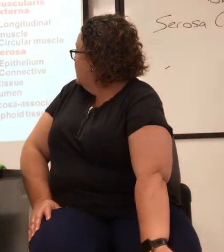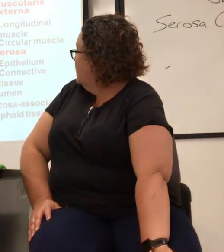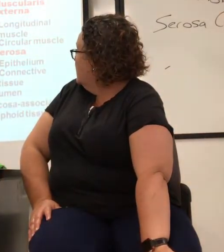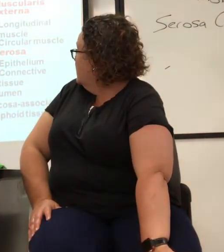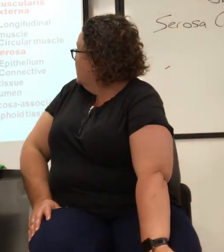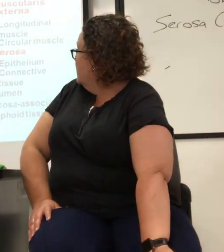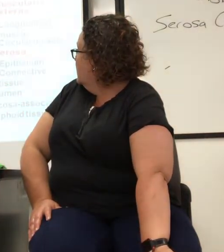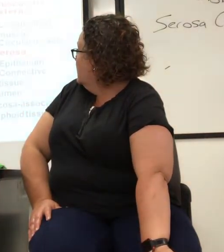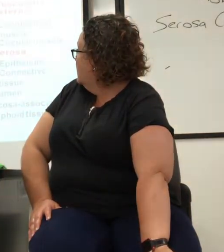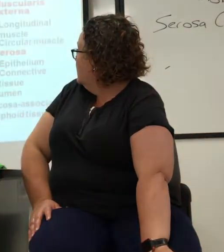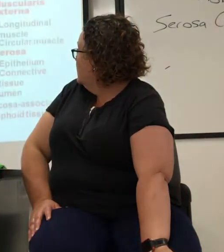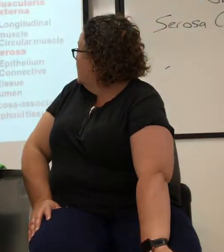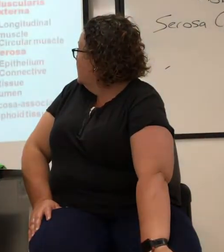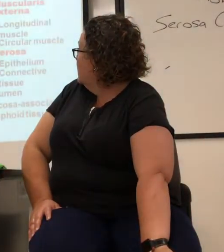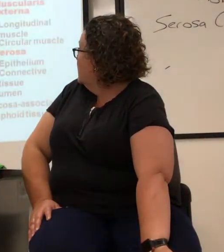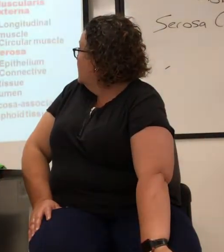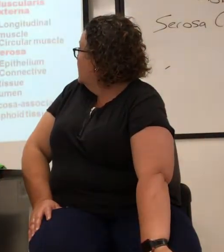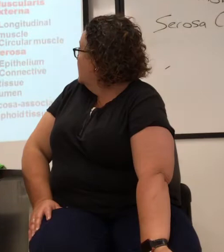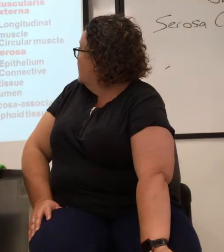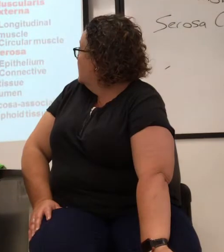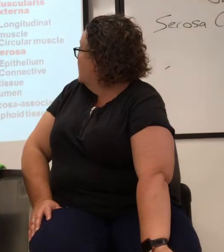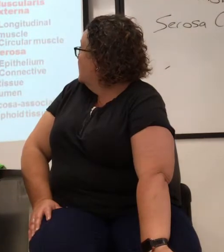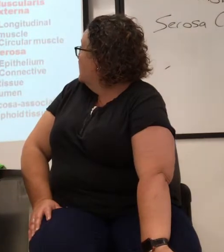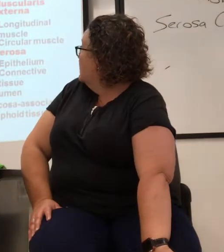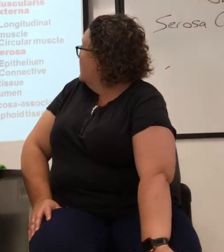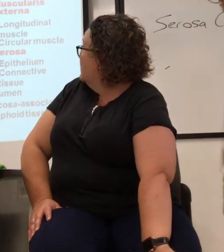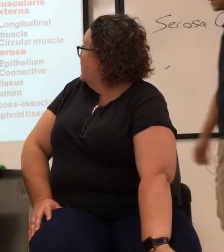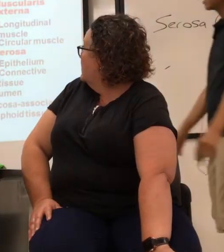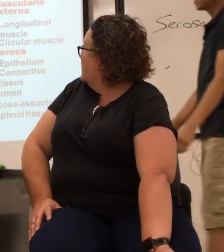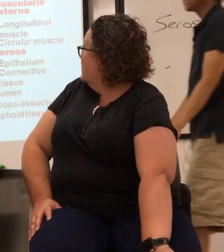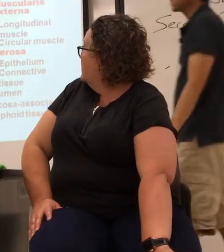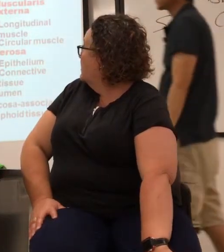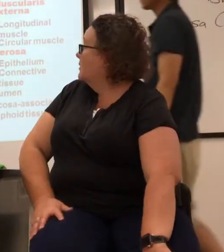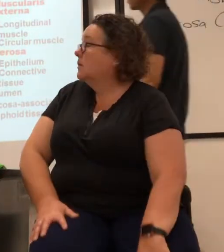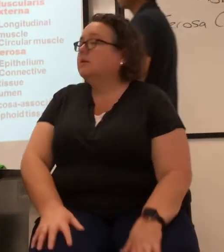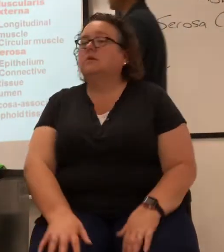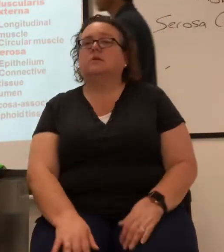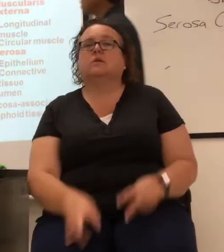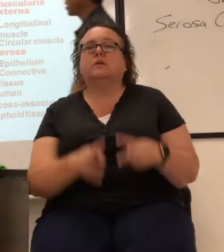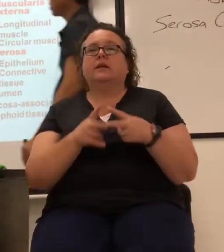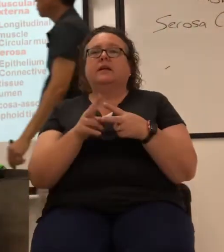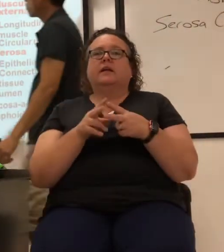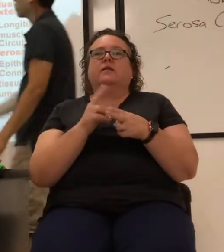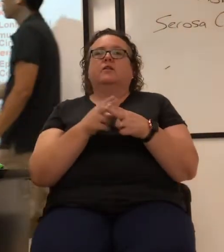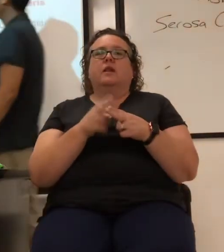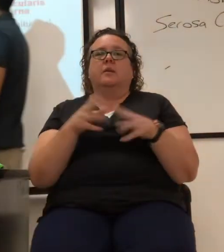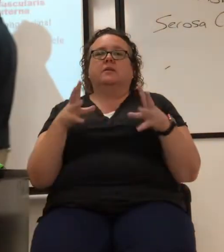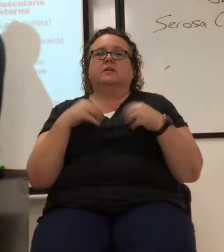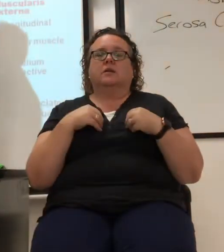Either name is acceptable. If you look at it, it's basically the visceral peritoneum.